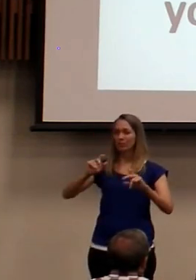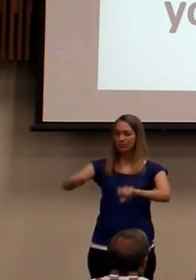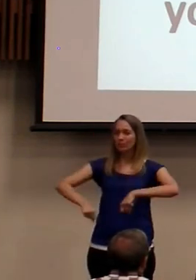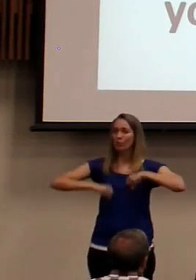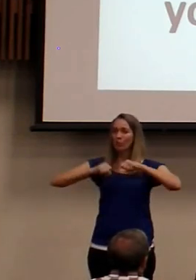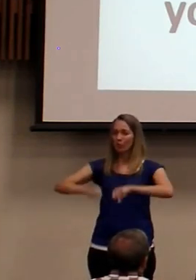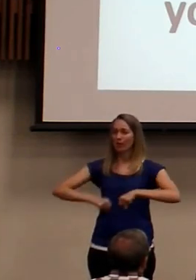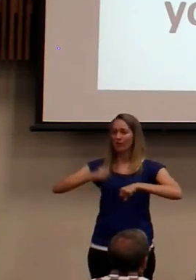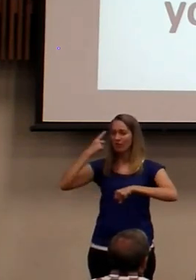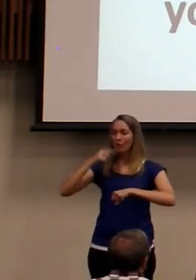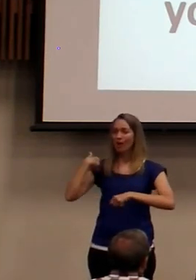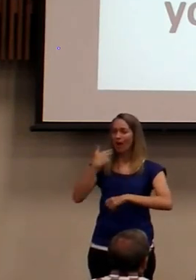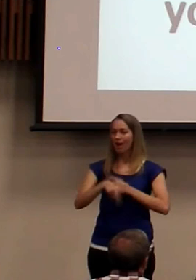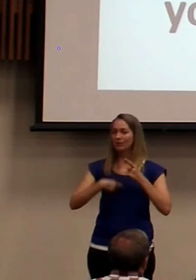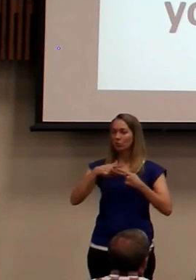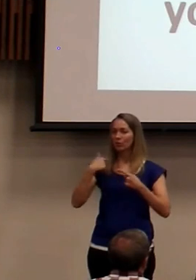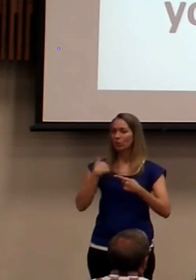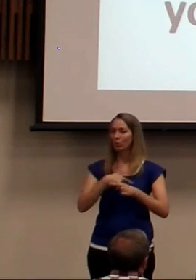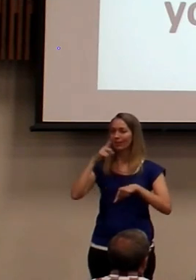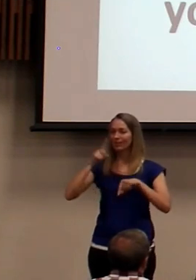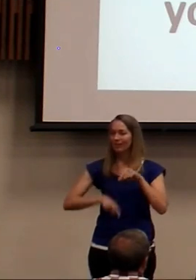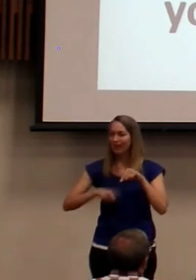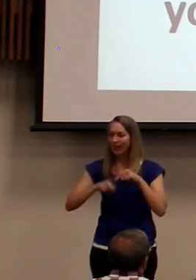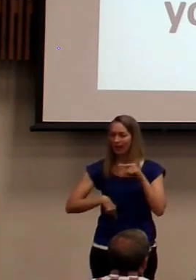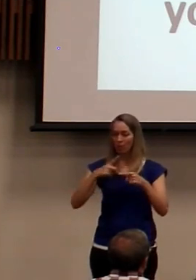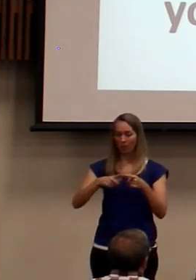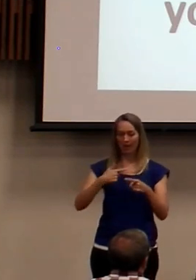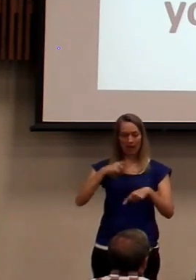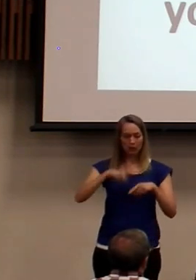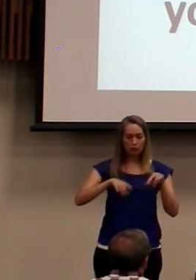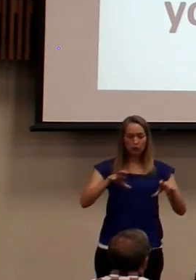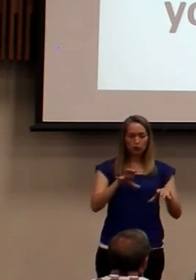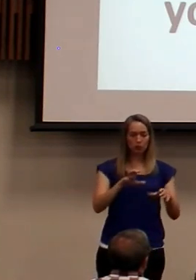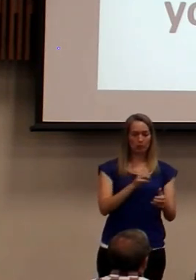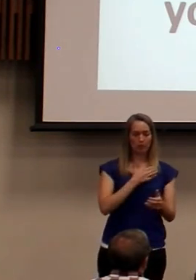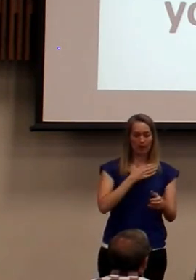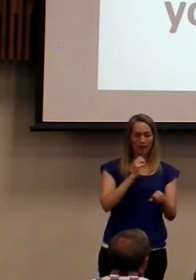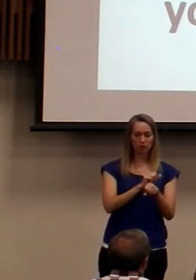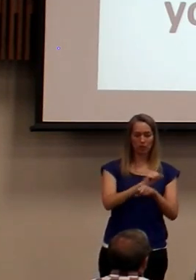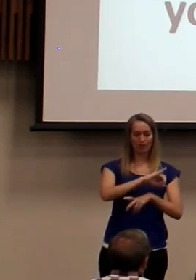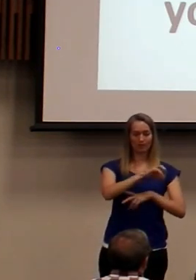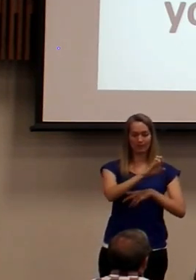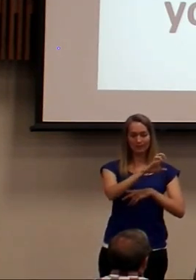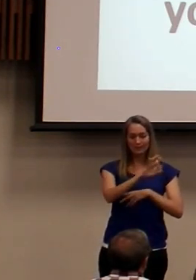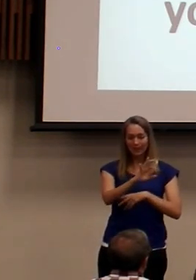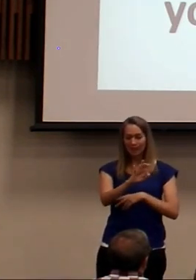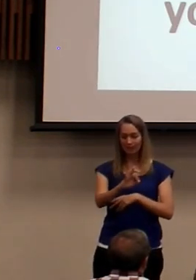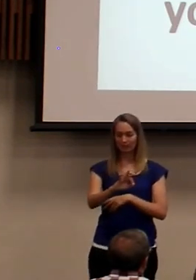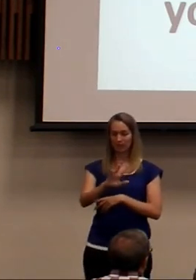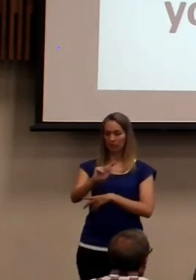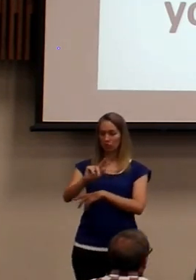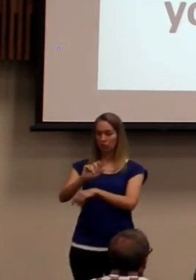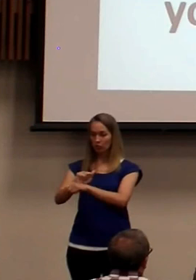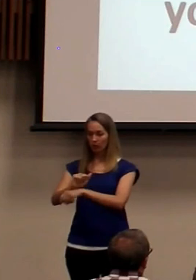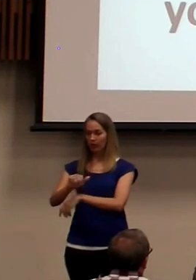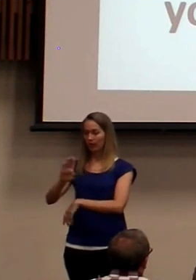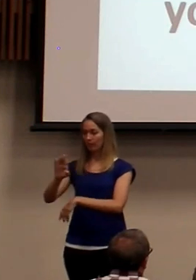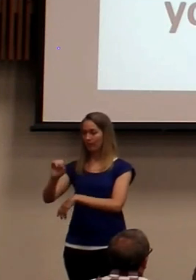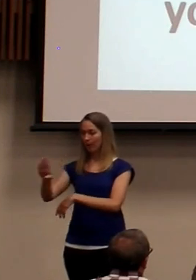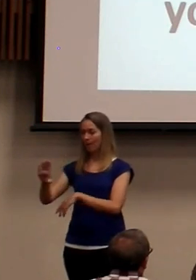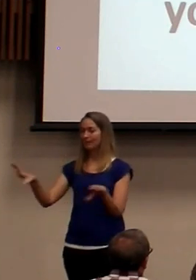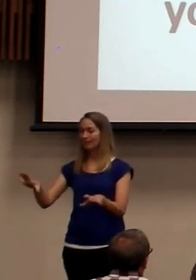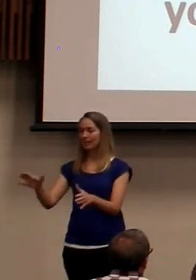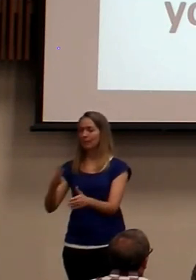job. Bob did my job. Truett did my job. So many people from so many places said, give me the oar.